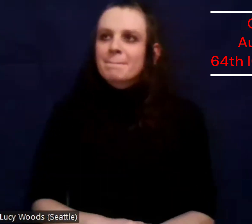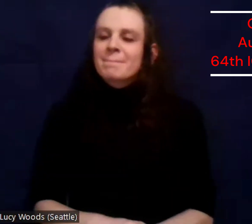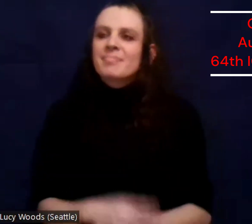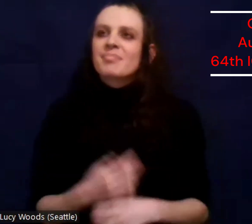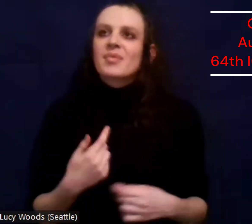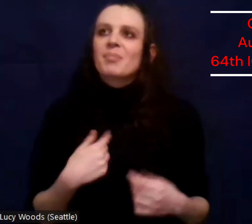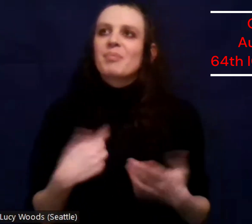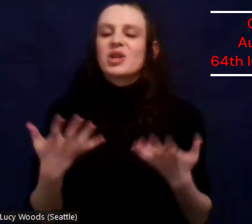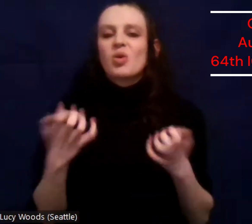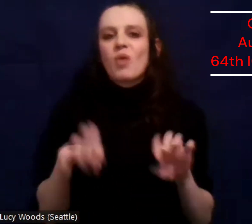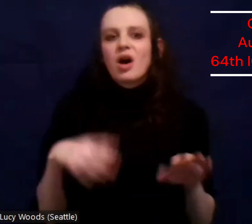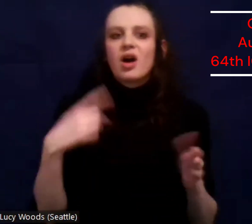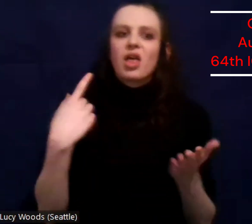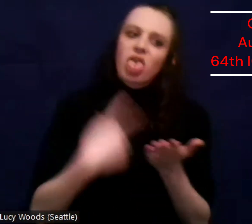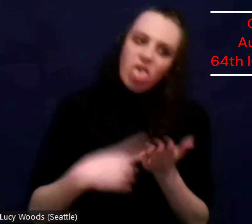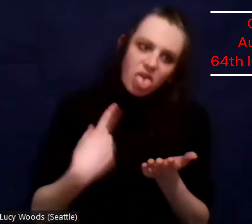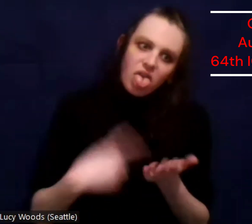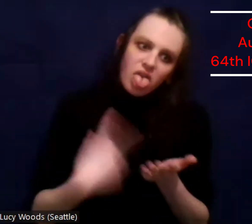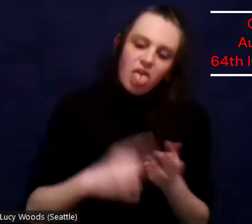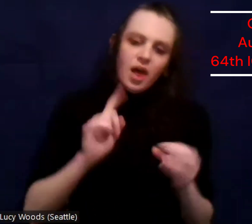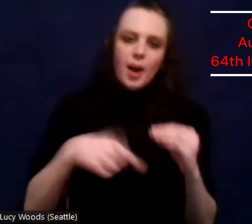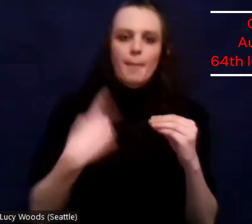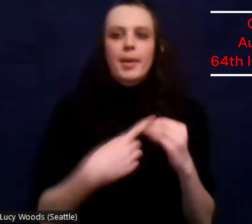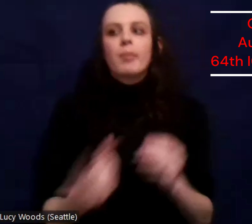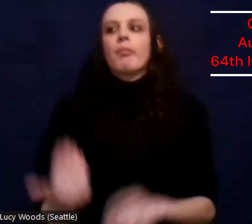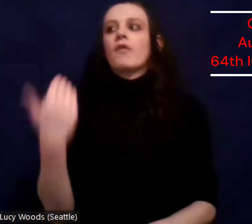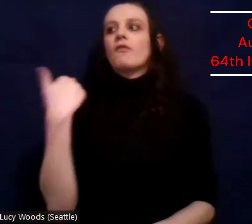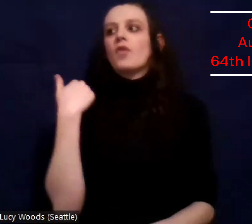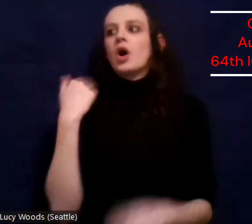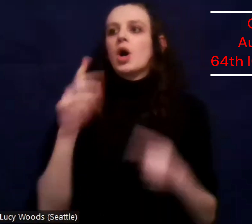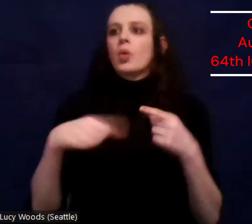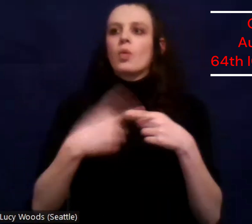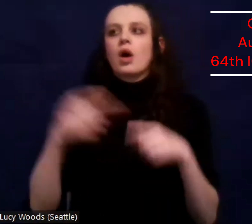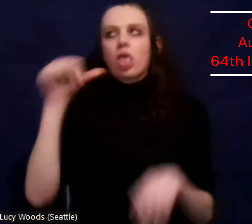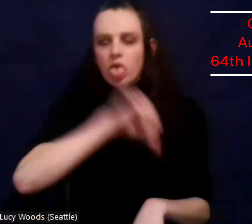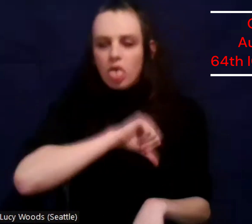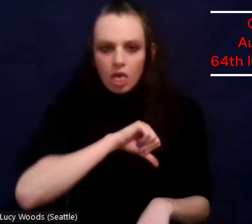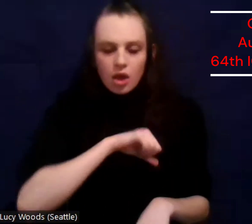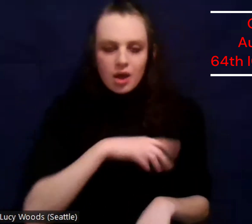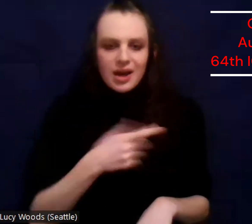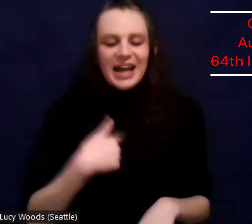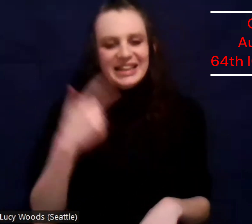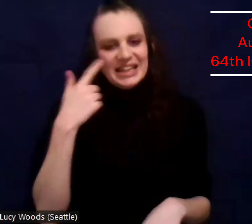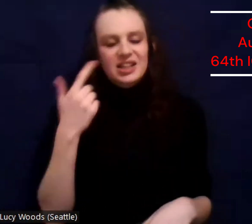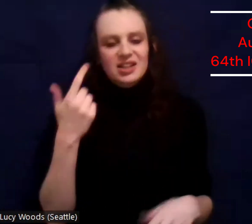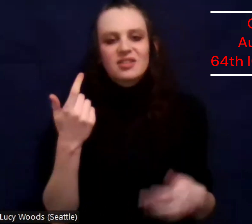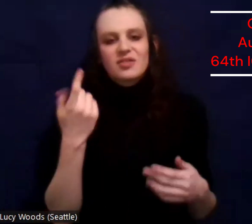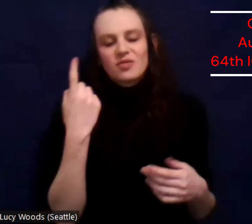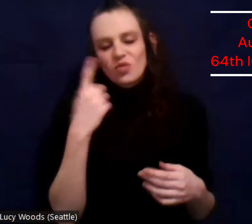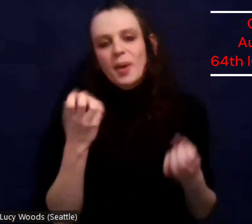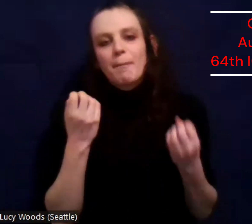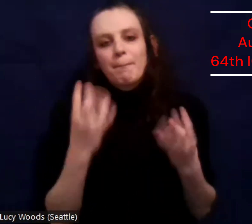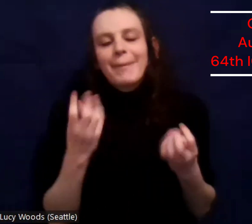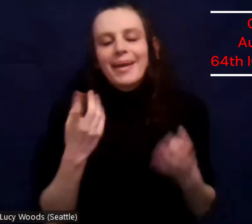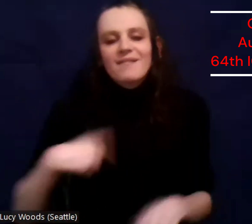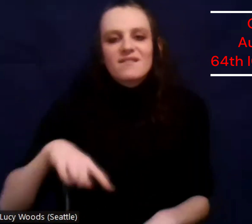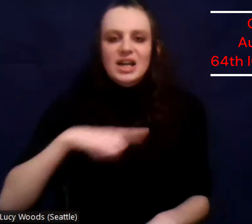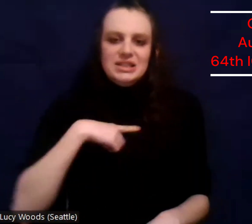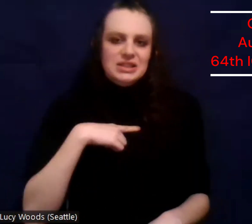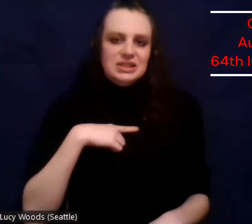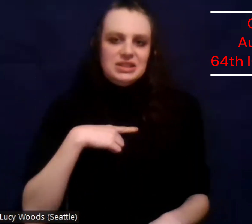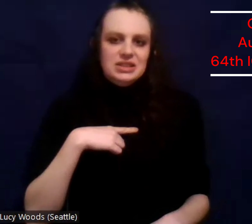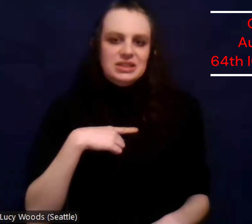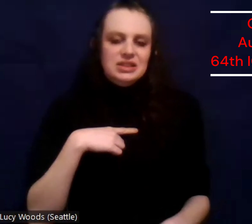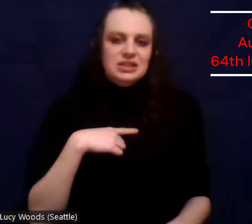what it was like, right? Because I think for many of us, regardless of whatever